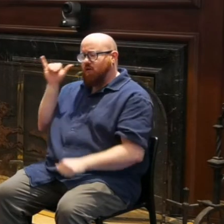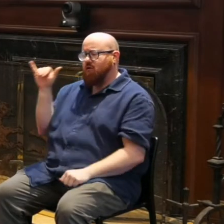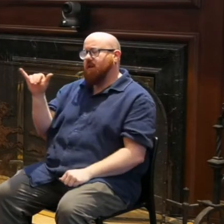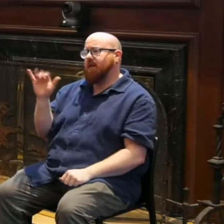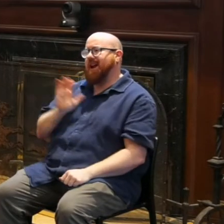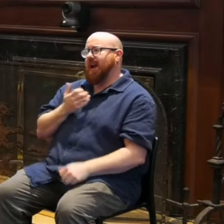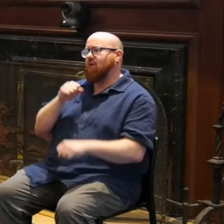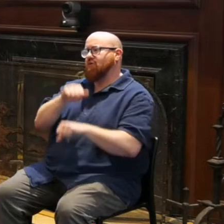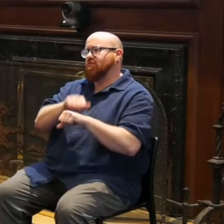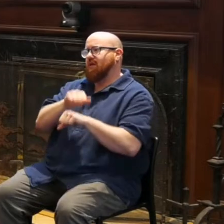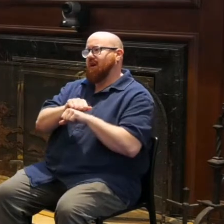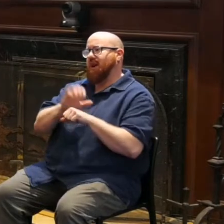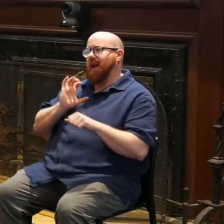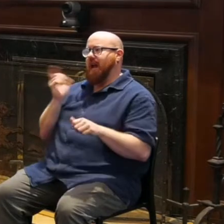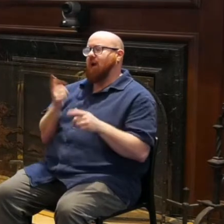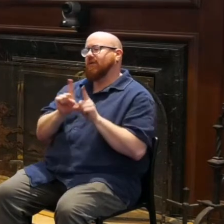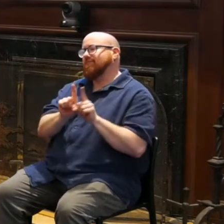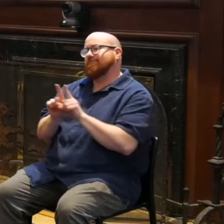counterpart. Thank you.